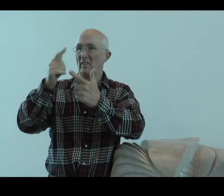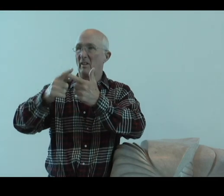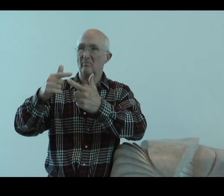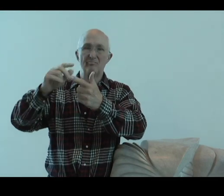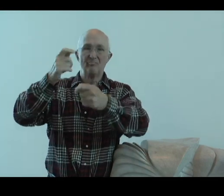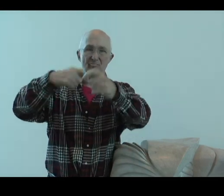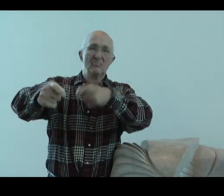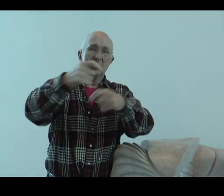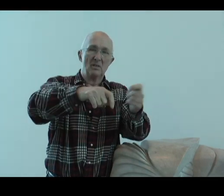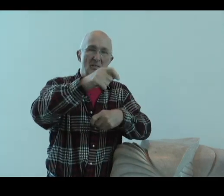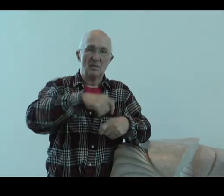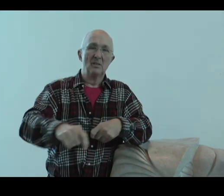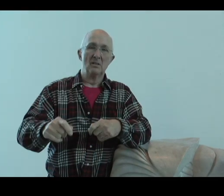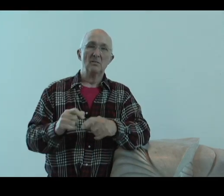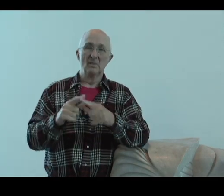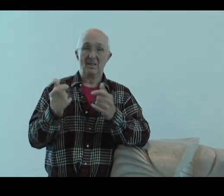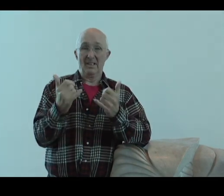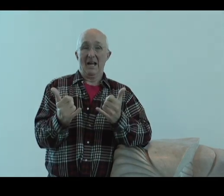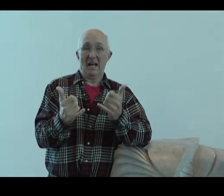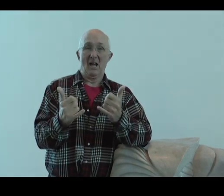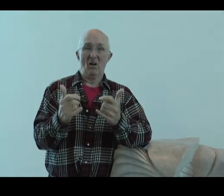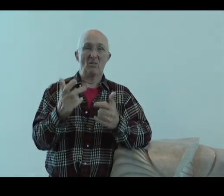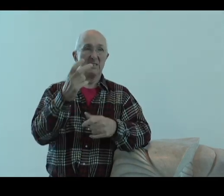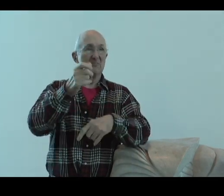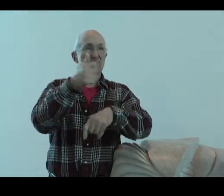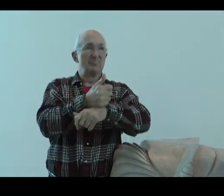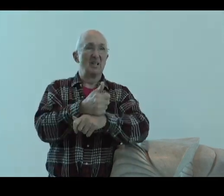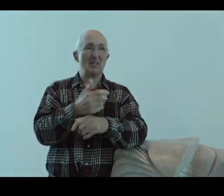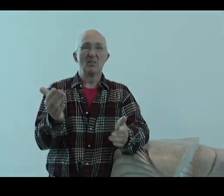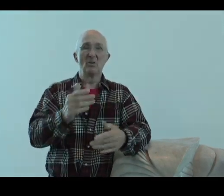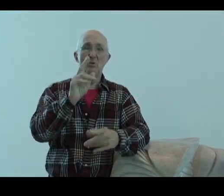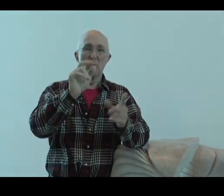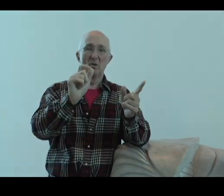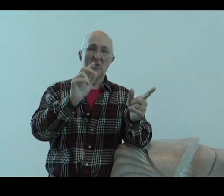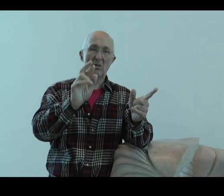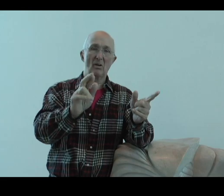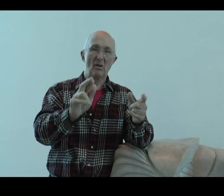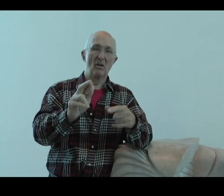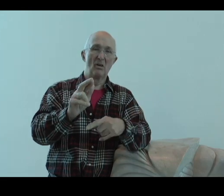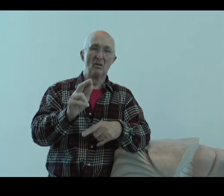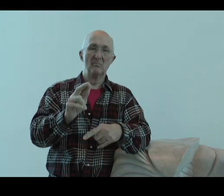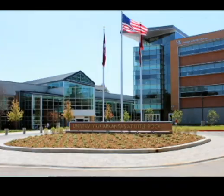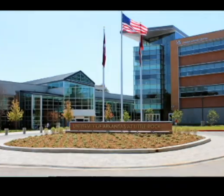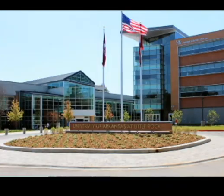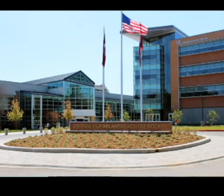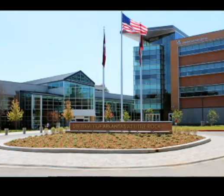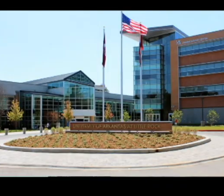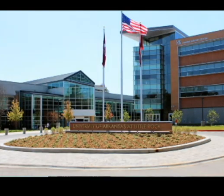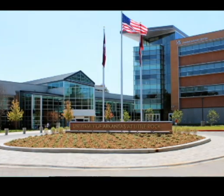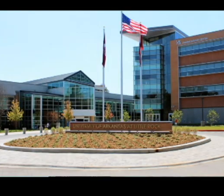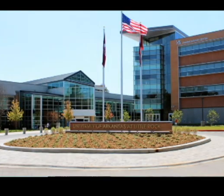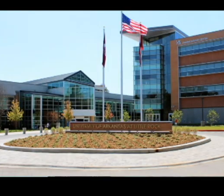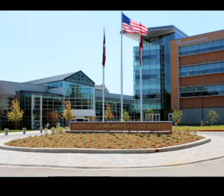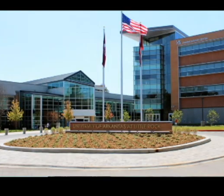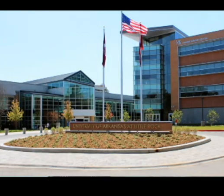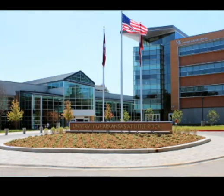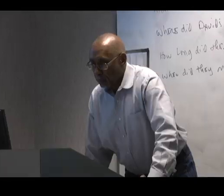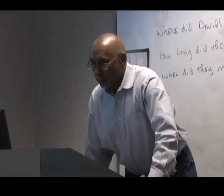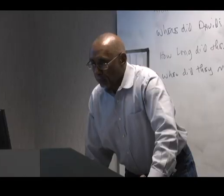years there, and then just did different had other responsibilities there. And now he's at UALR teaching